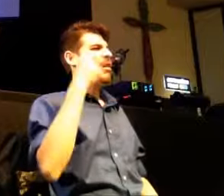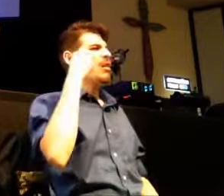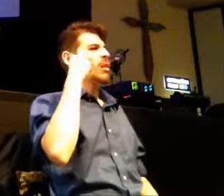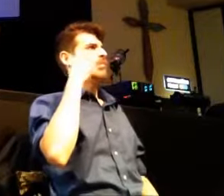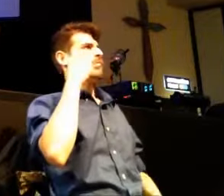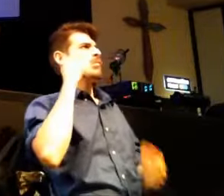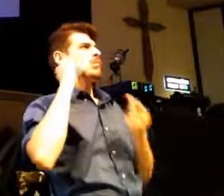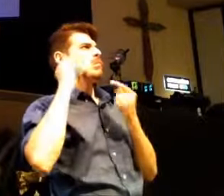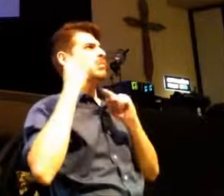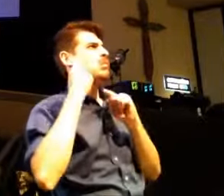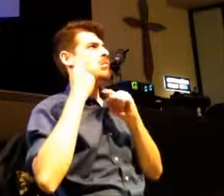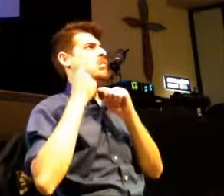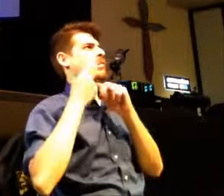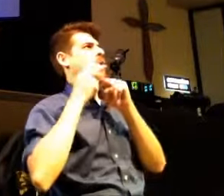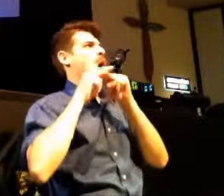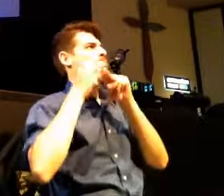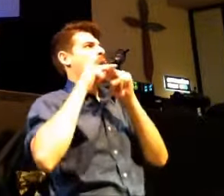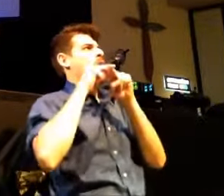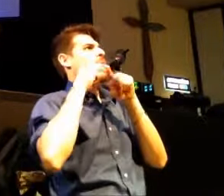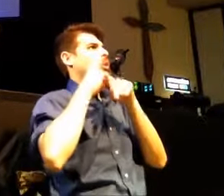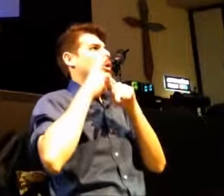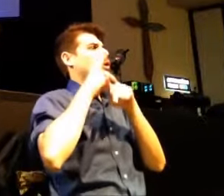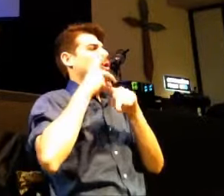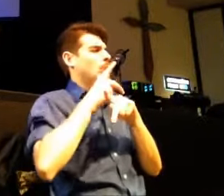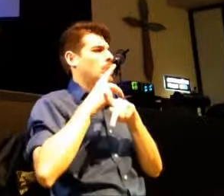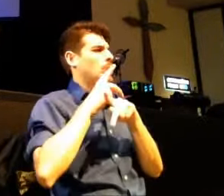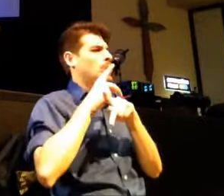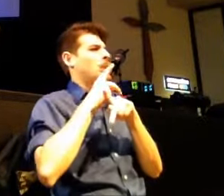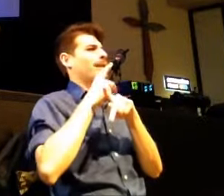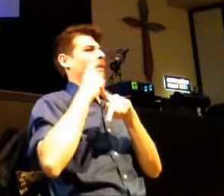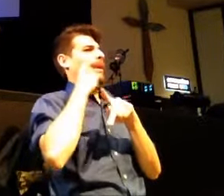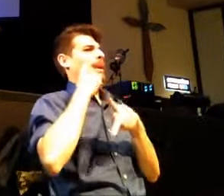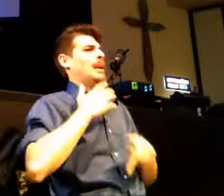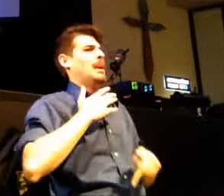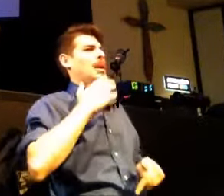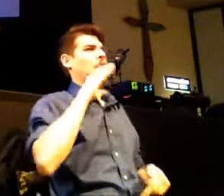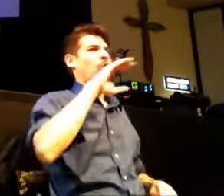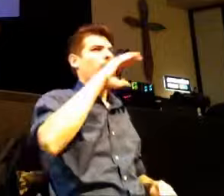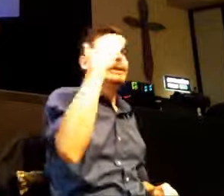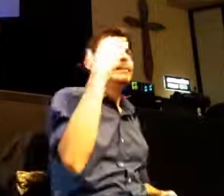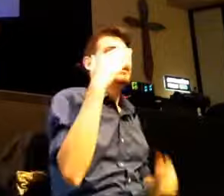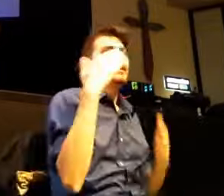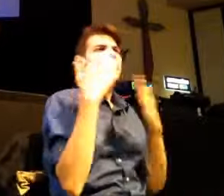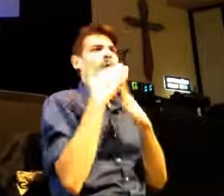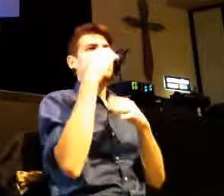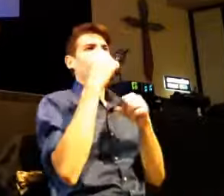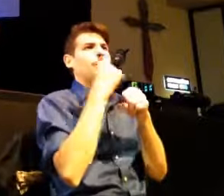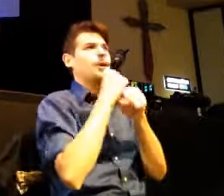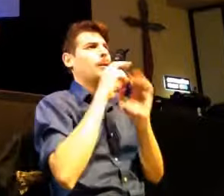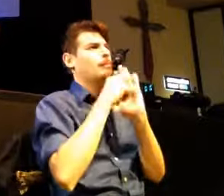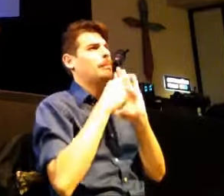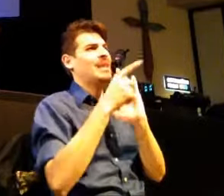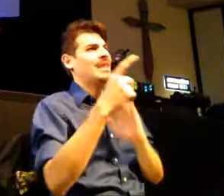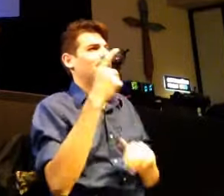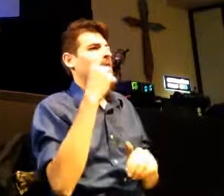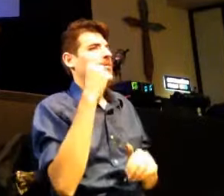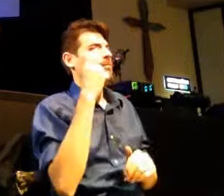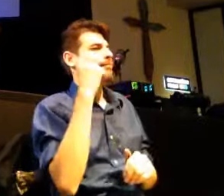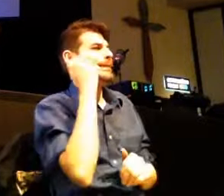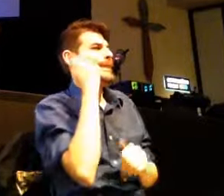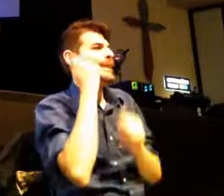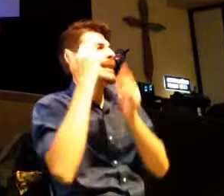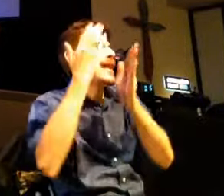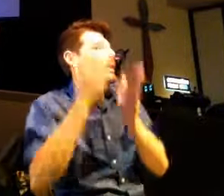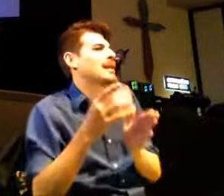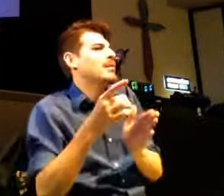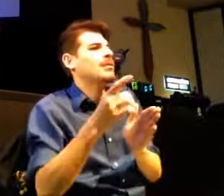we're between Christmas and New Year's, and my dentist is probably not in the office, and if this thing goes bad, I'm like, I can't go to the dentist, and oh man,